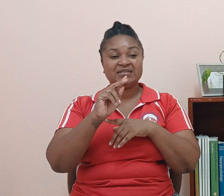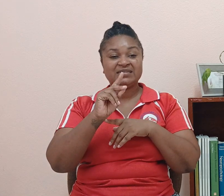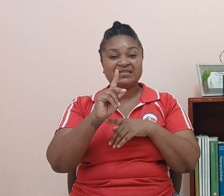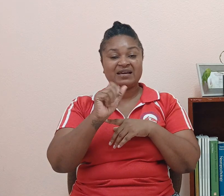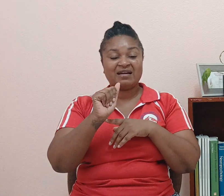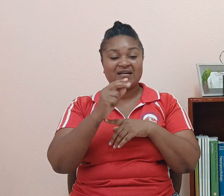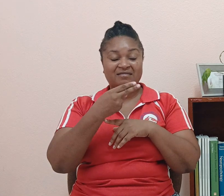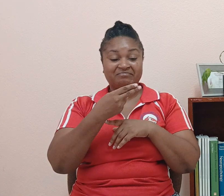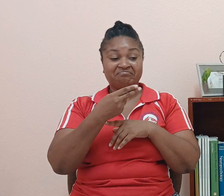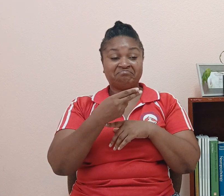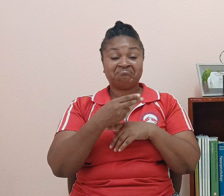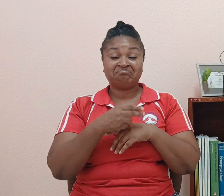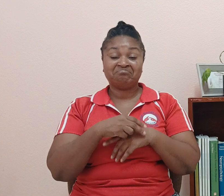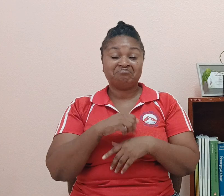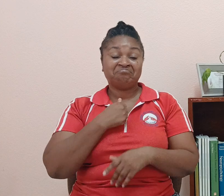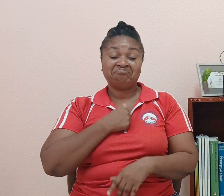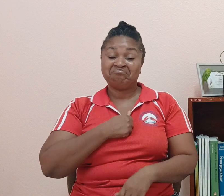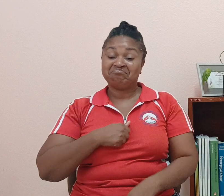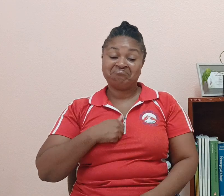Unfortunately, there was a famine in Bethlehem,